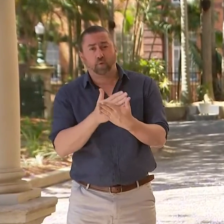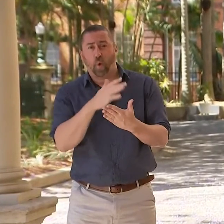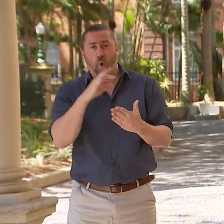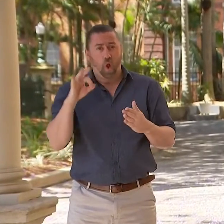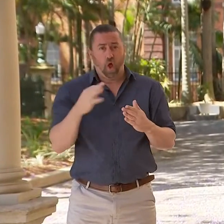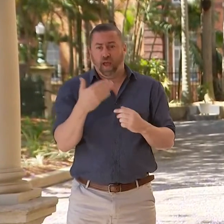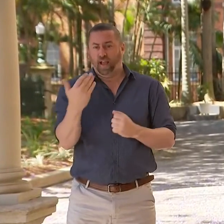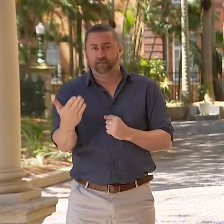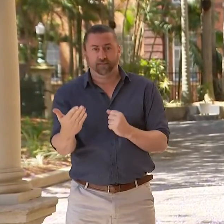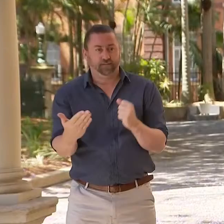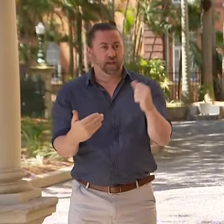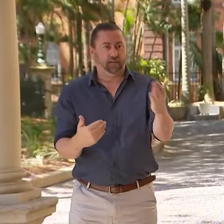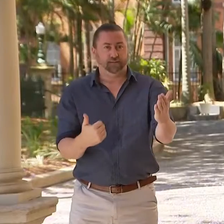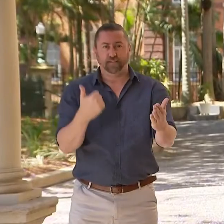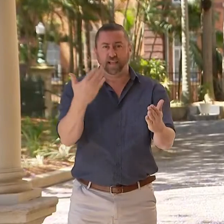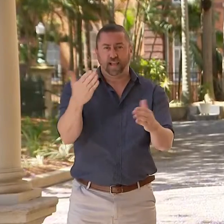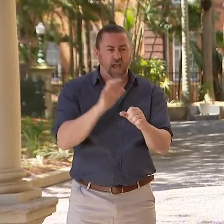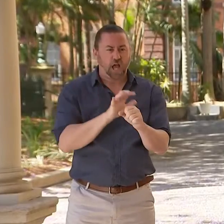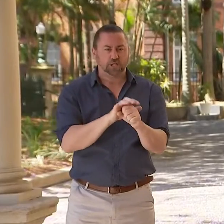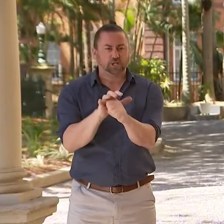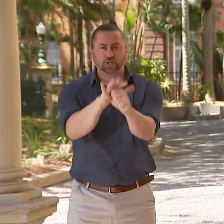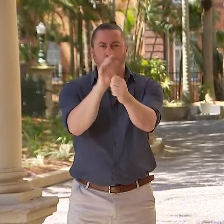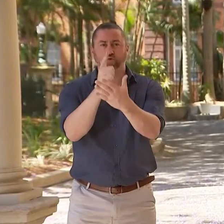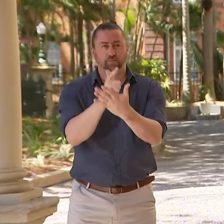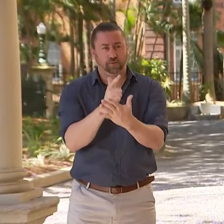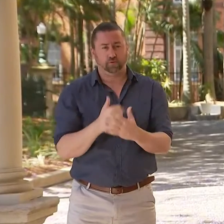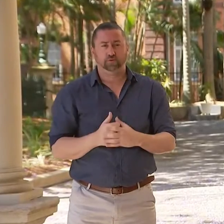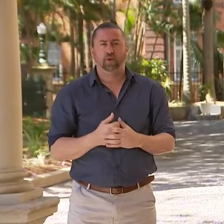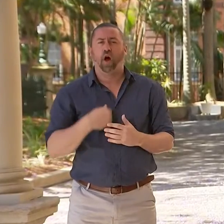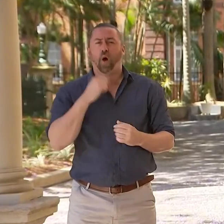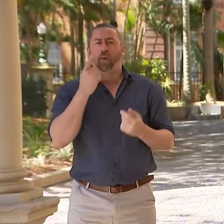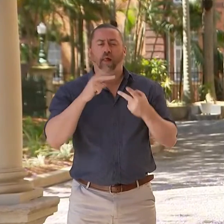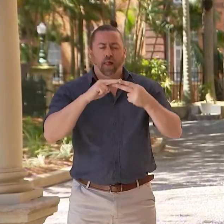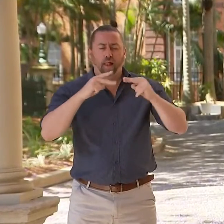spread from this individual. So we will get genome